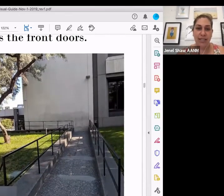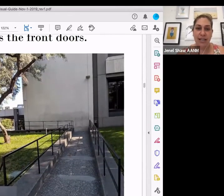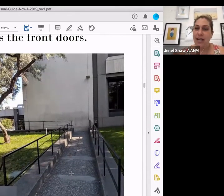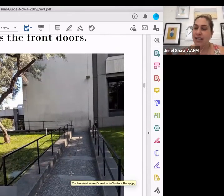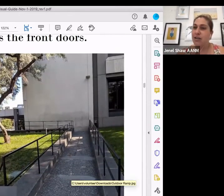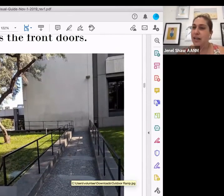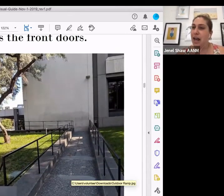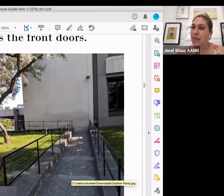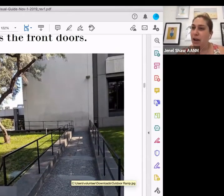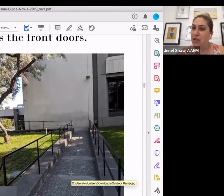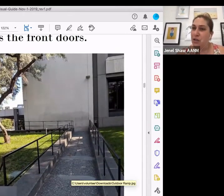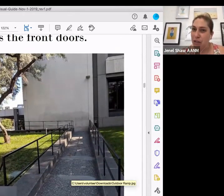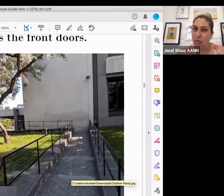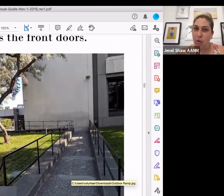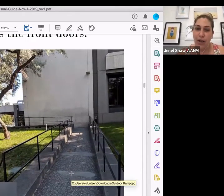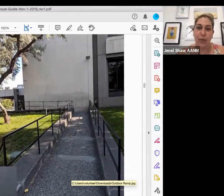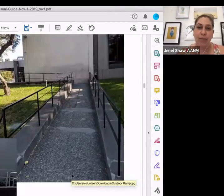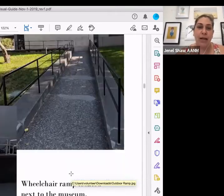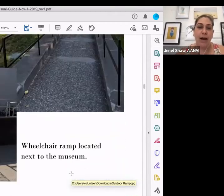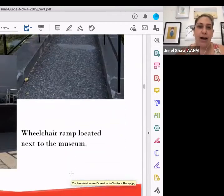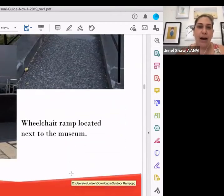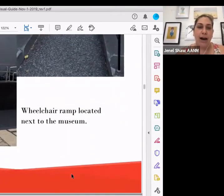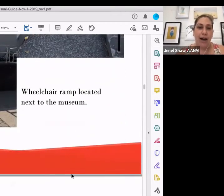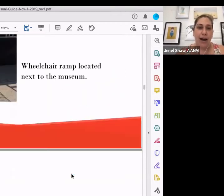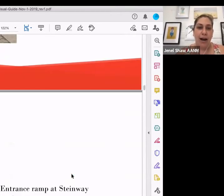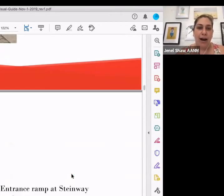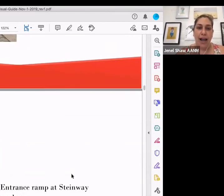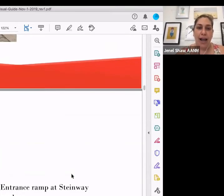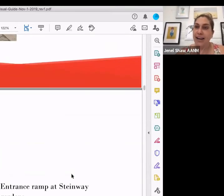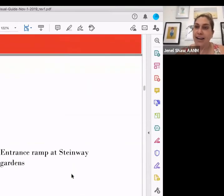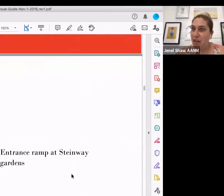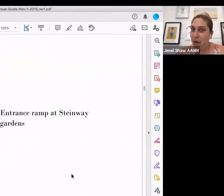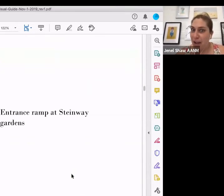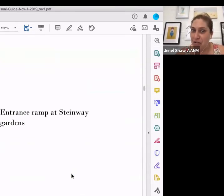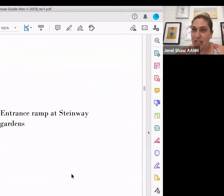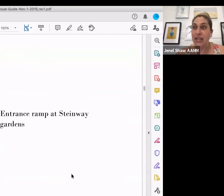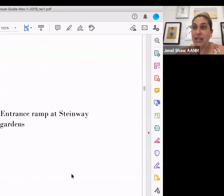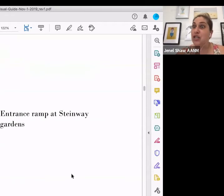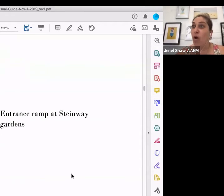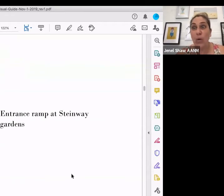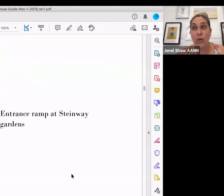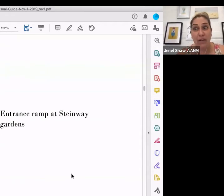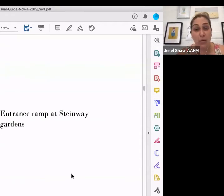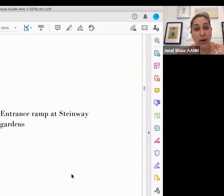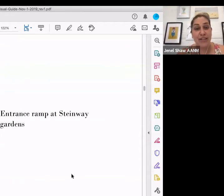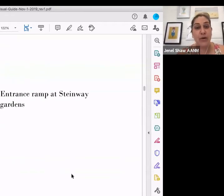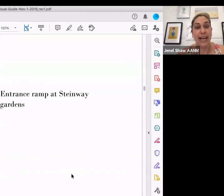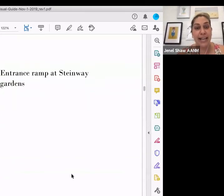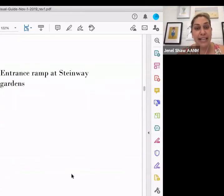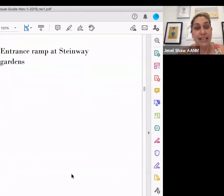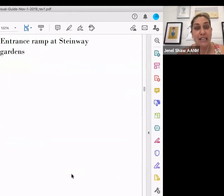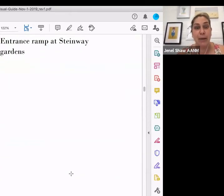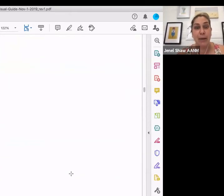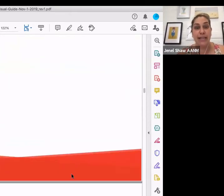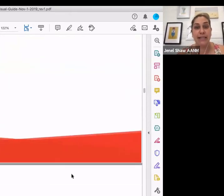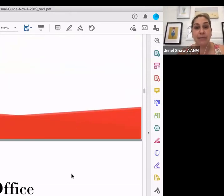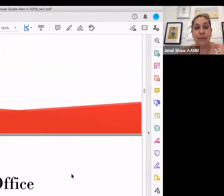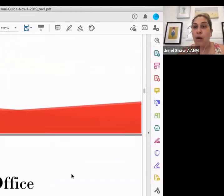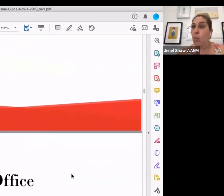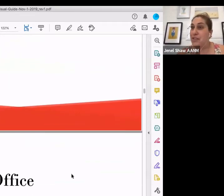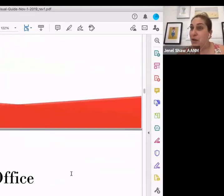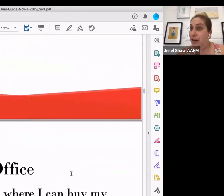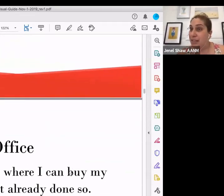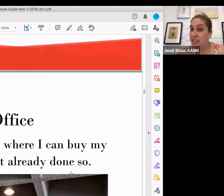look at this. Here's another entrance for you. And another entrance. They show all the different ways you can get into the